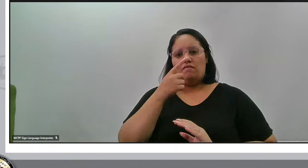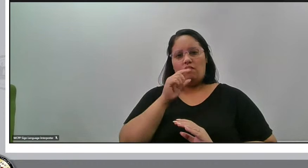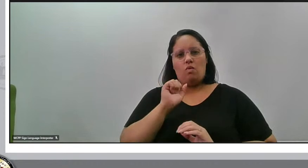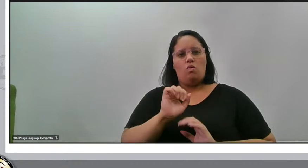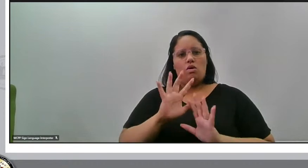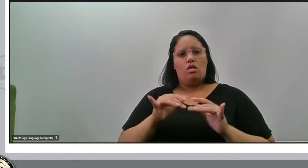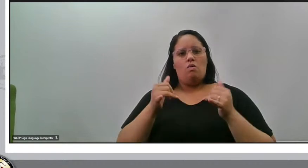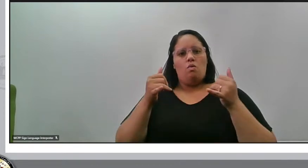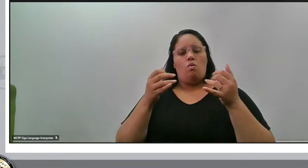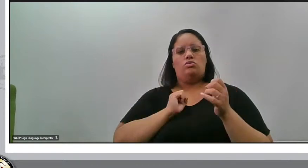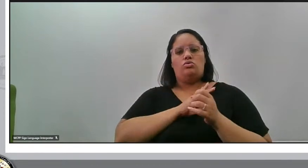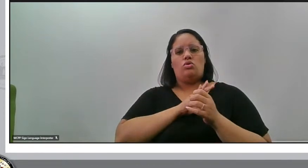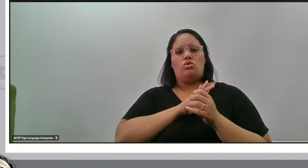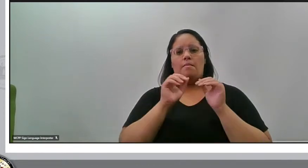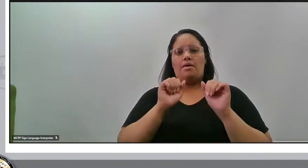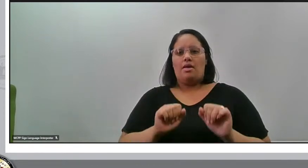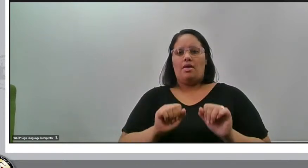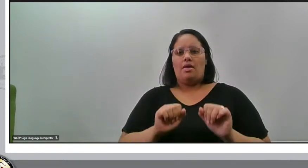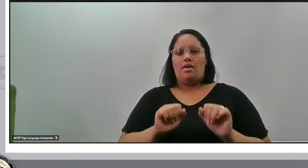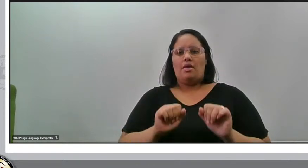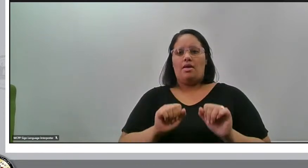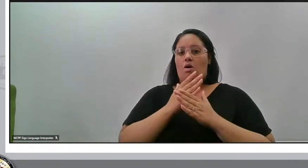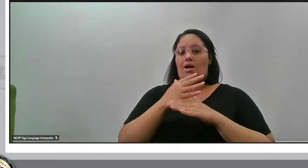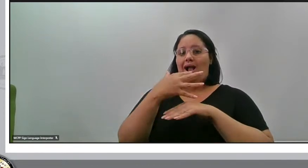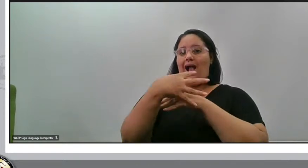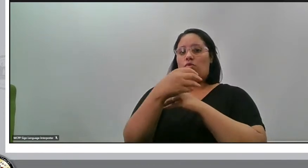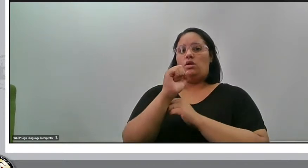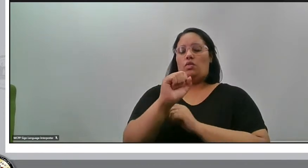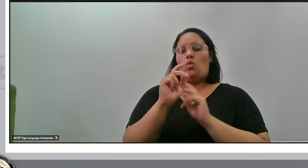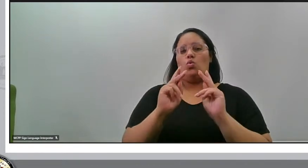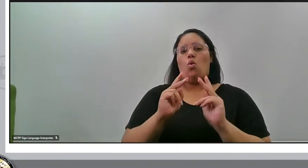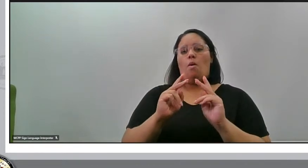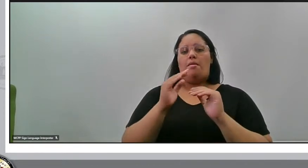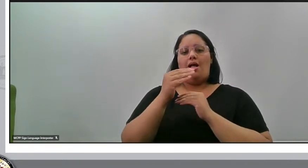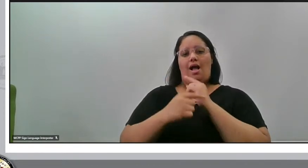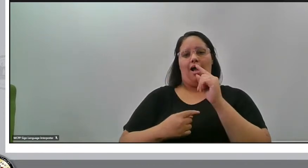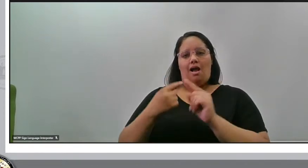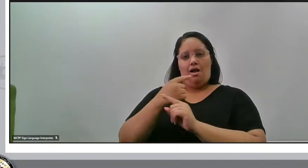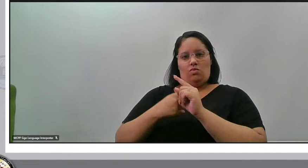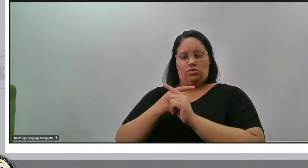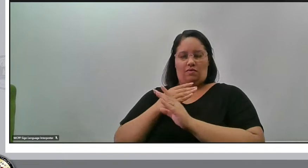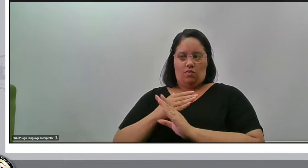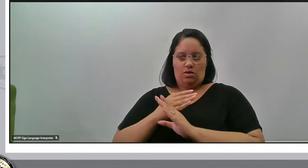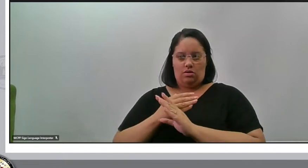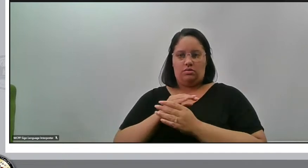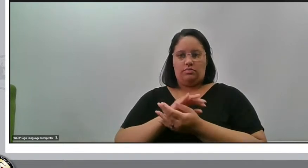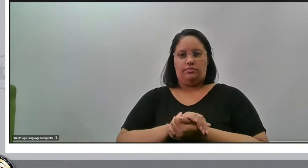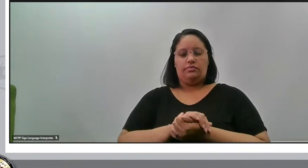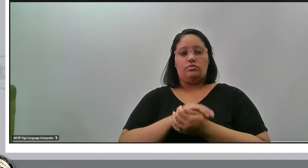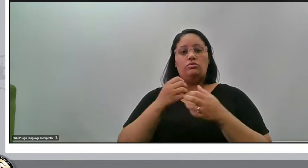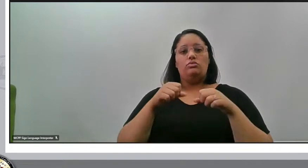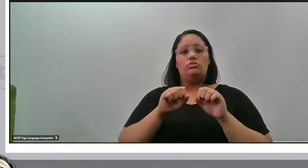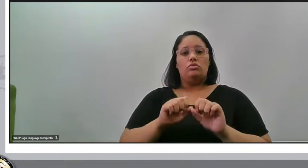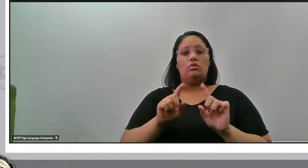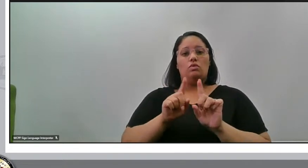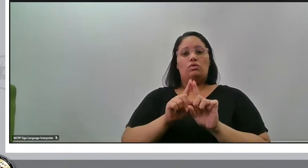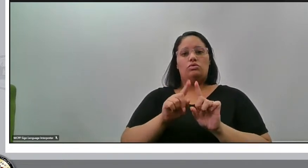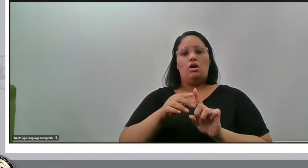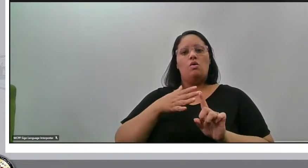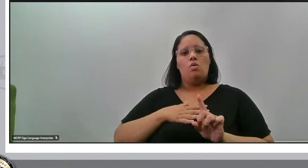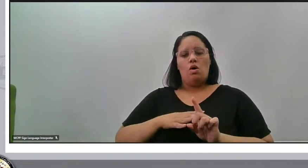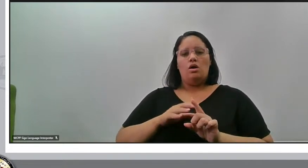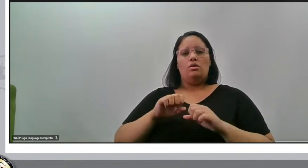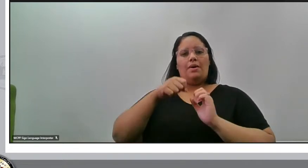reward staff members for sometimes working outside of their normal regular working hours. Chair, I also would like to get